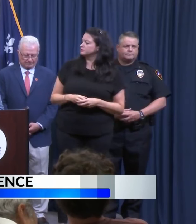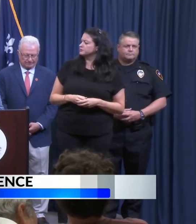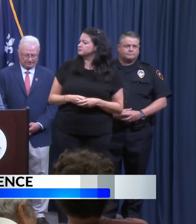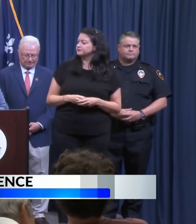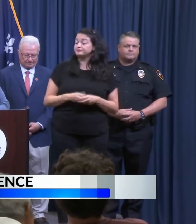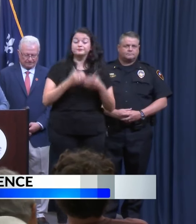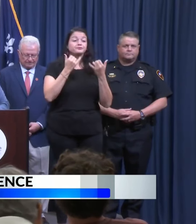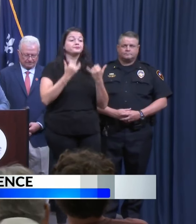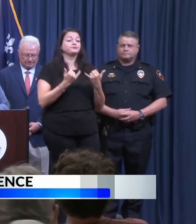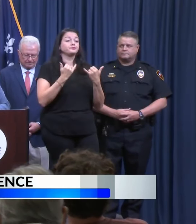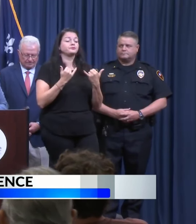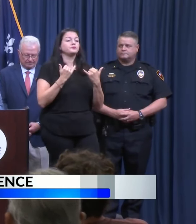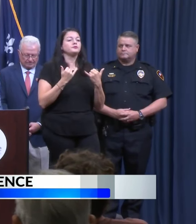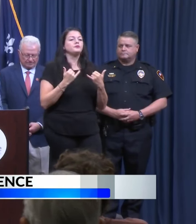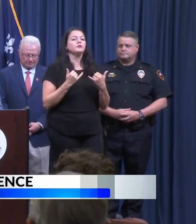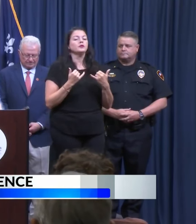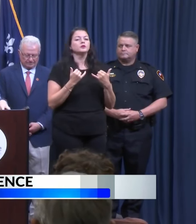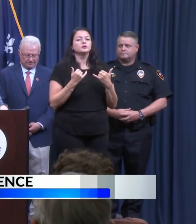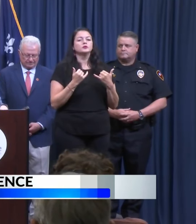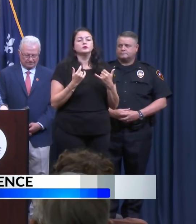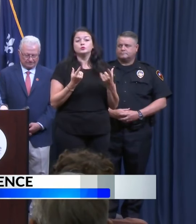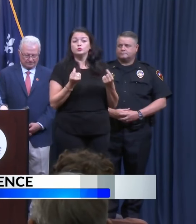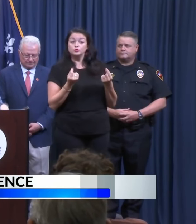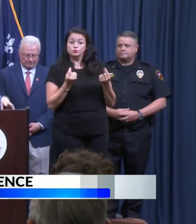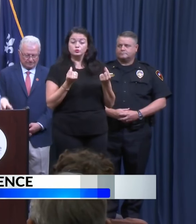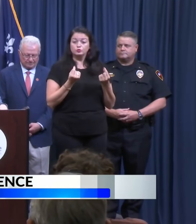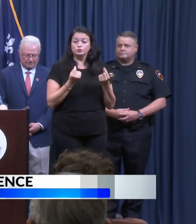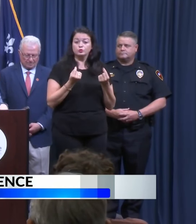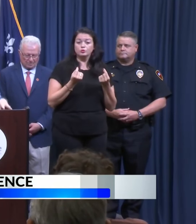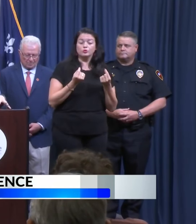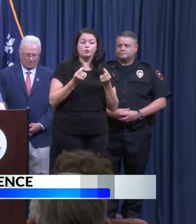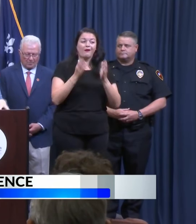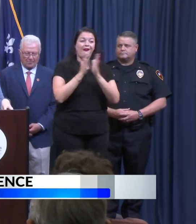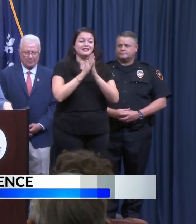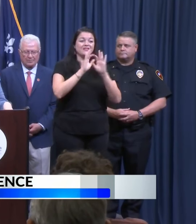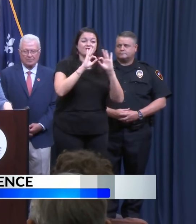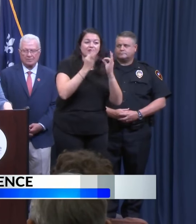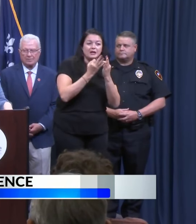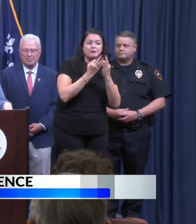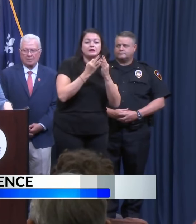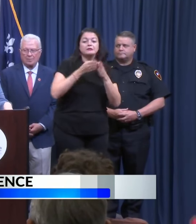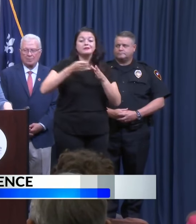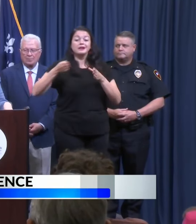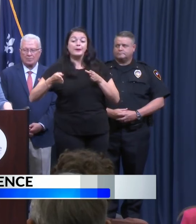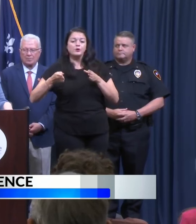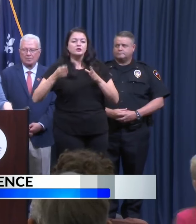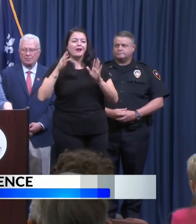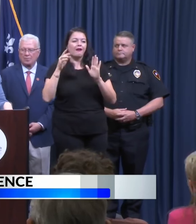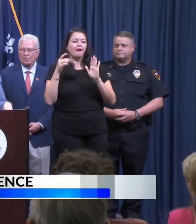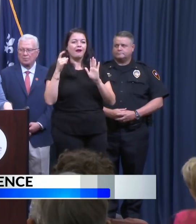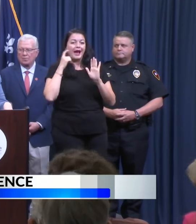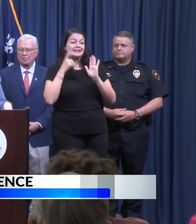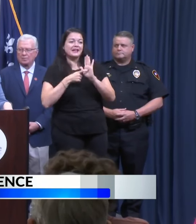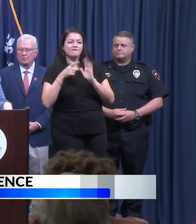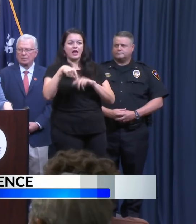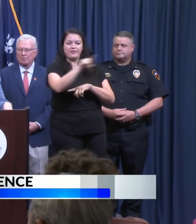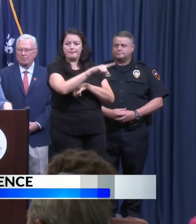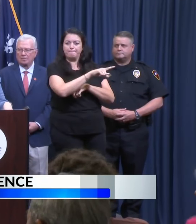So at this point, what we are doing is asking family members and neighbors to identify those people. We